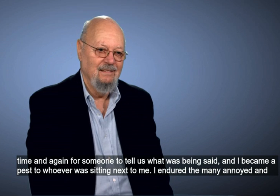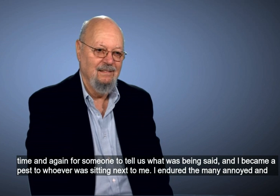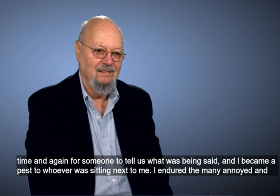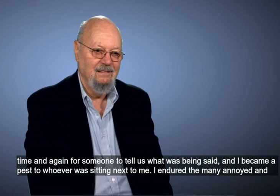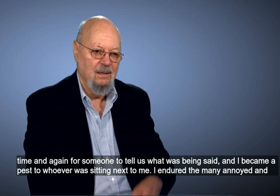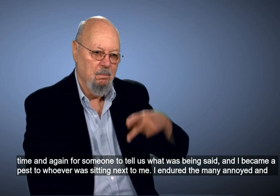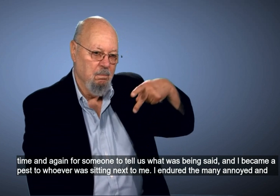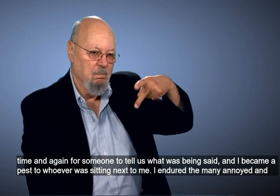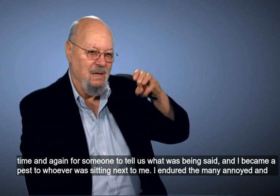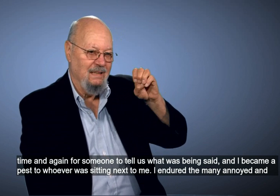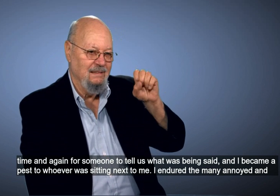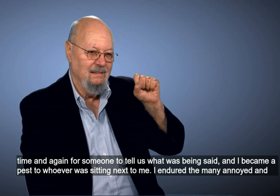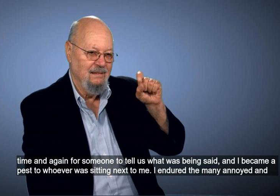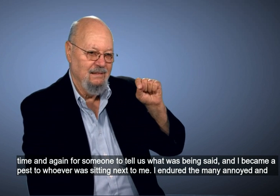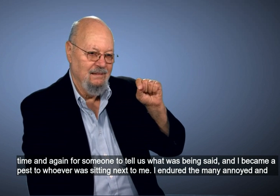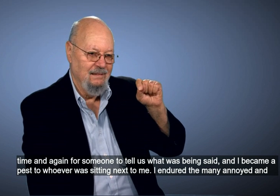a pest to whoever was sitting next to me.